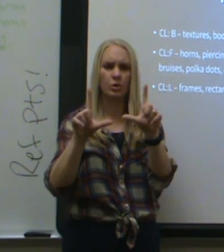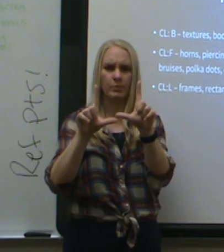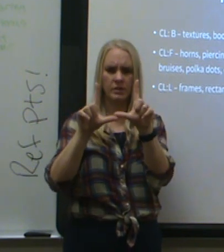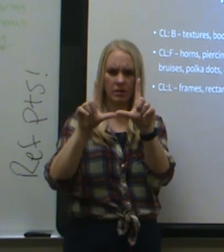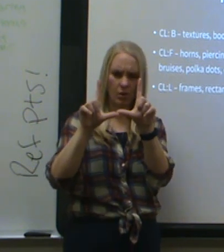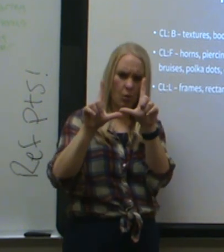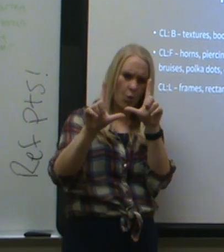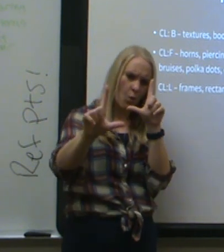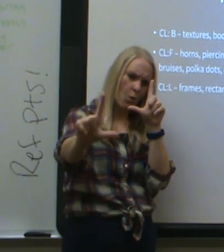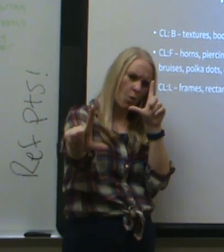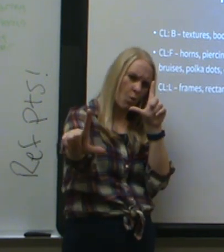tubes,